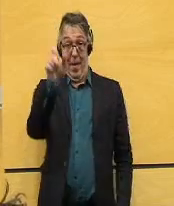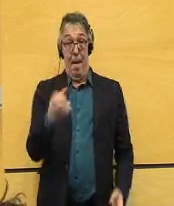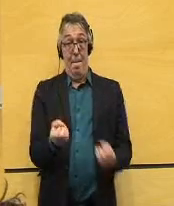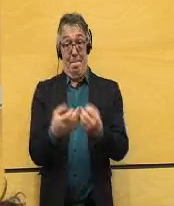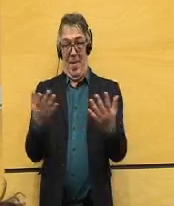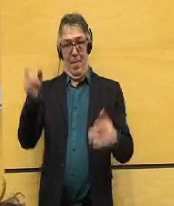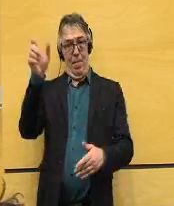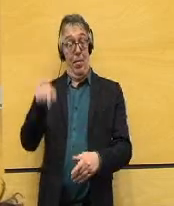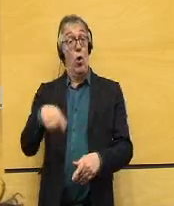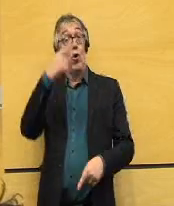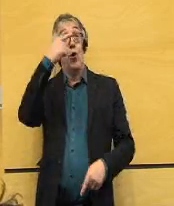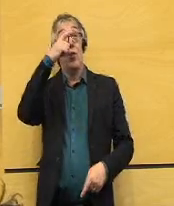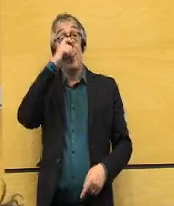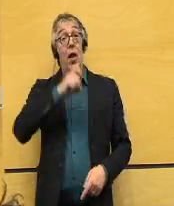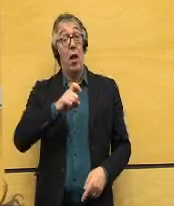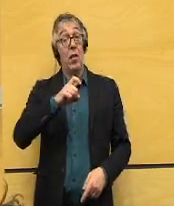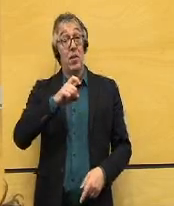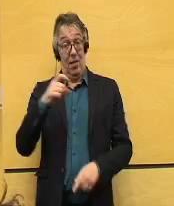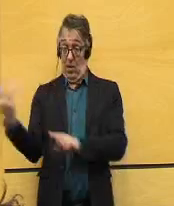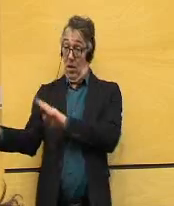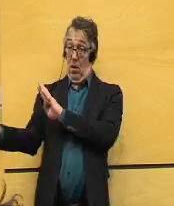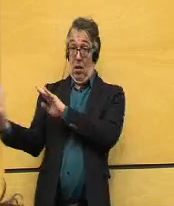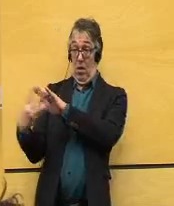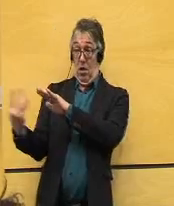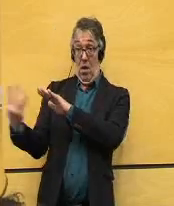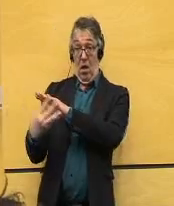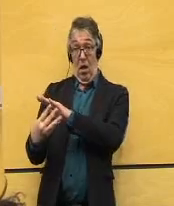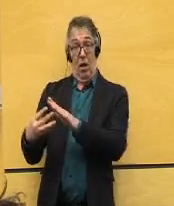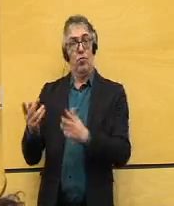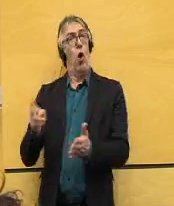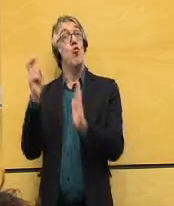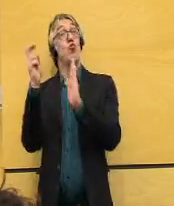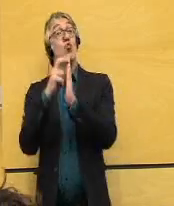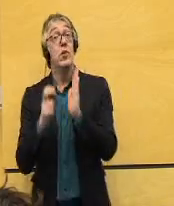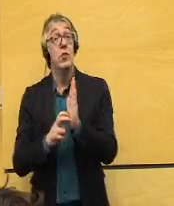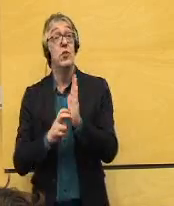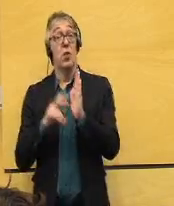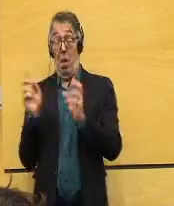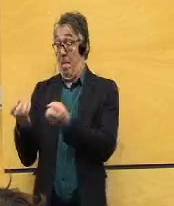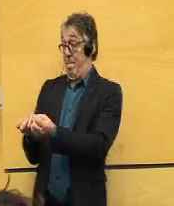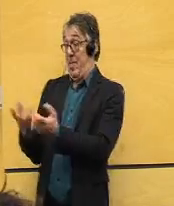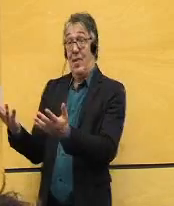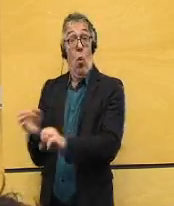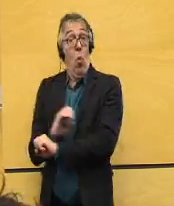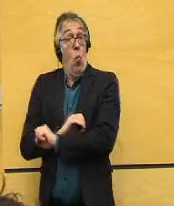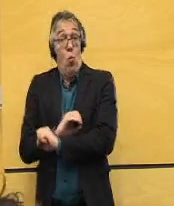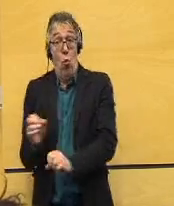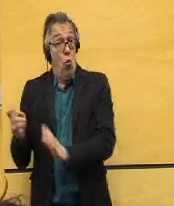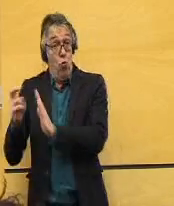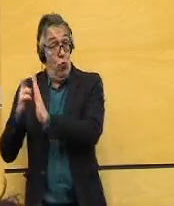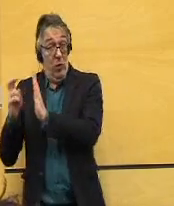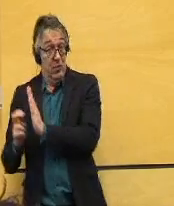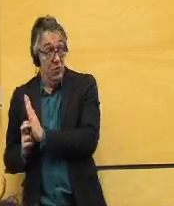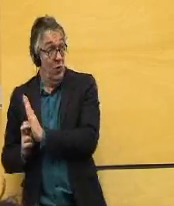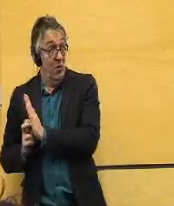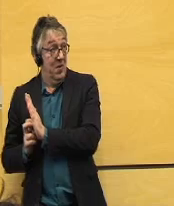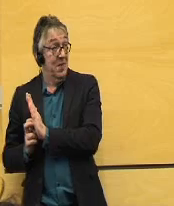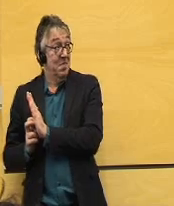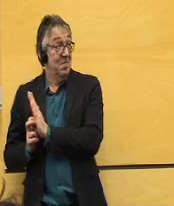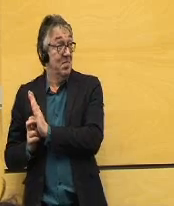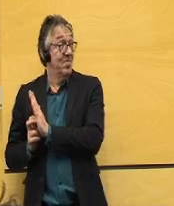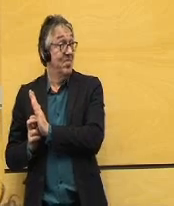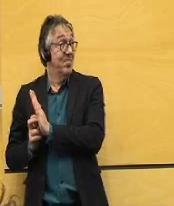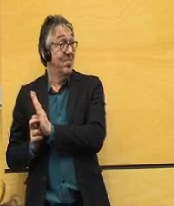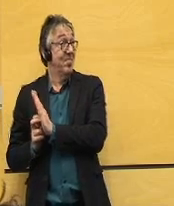non-Thai citizens, which are associated with the administration of the Population Act 1991, which is